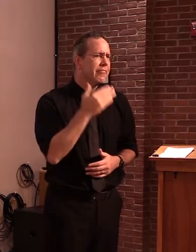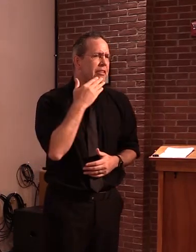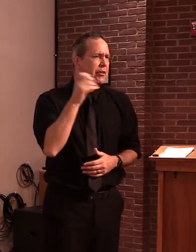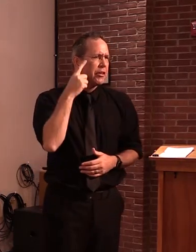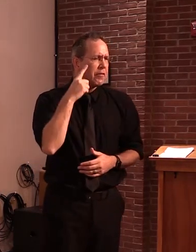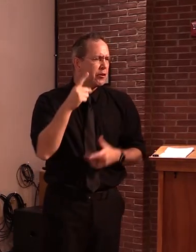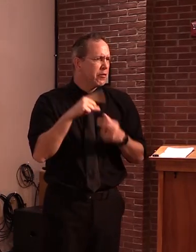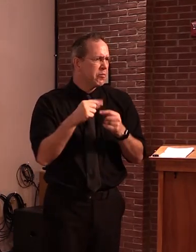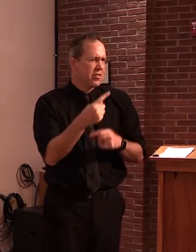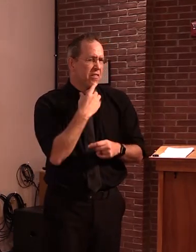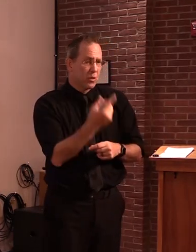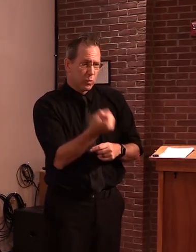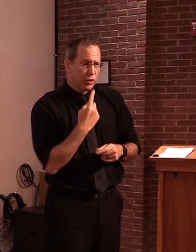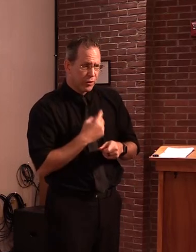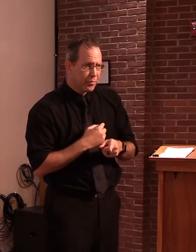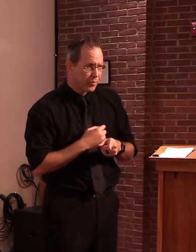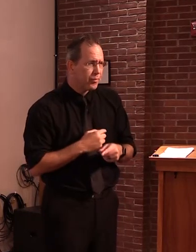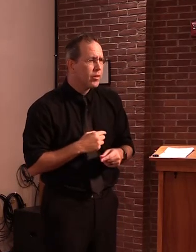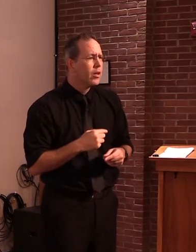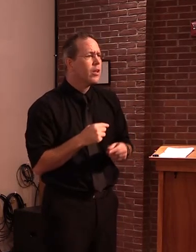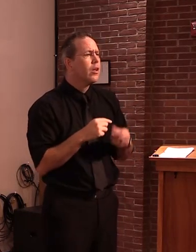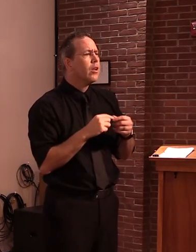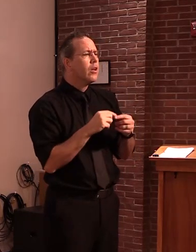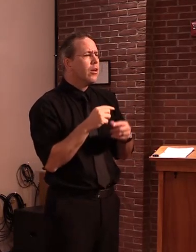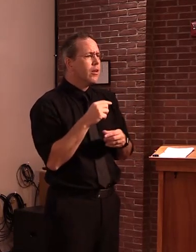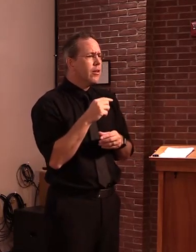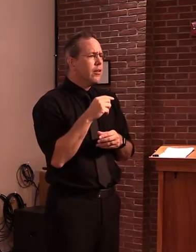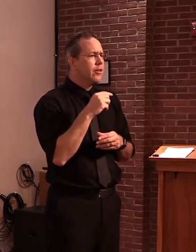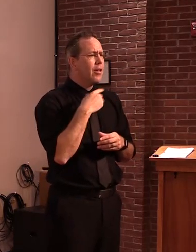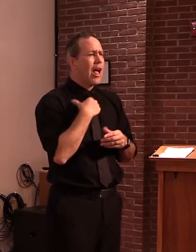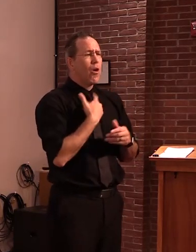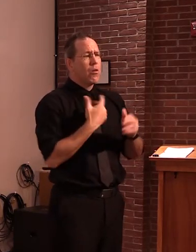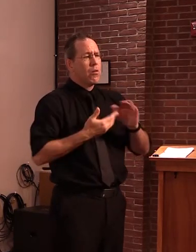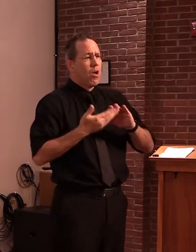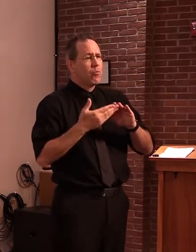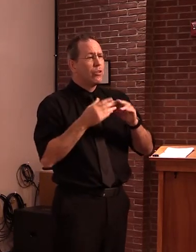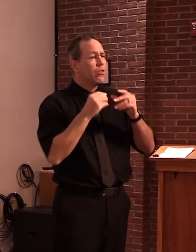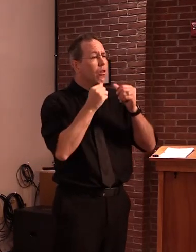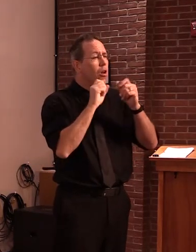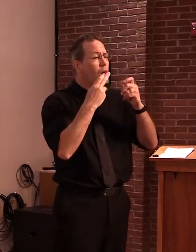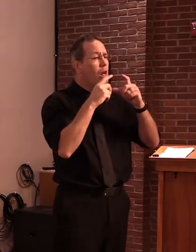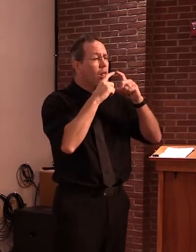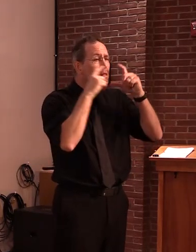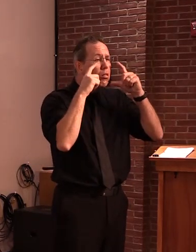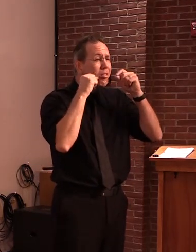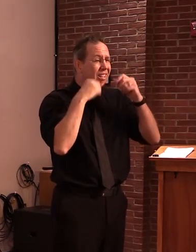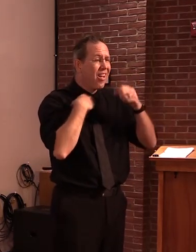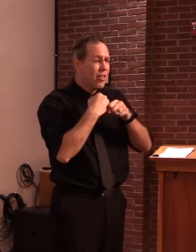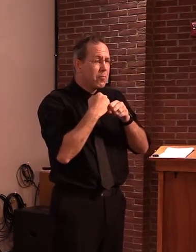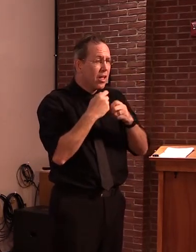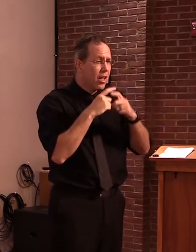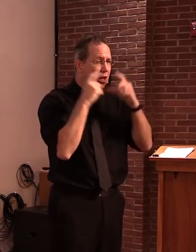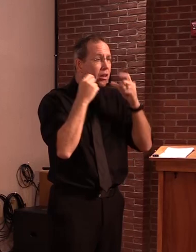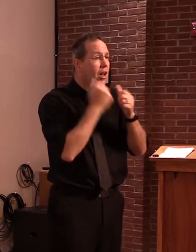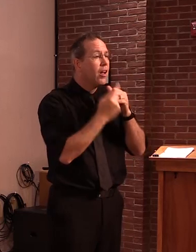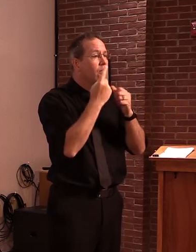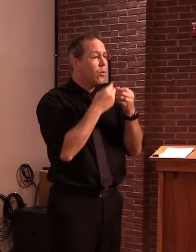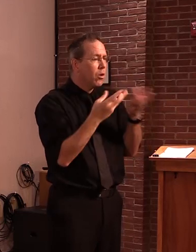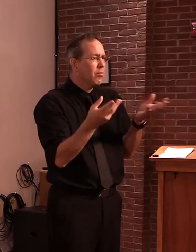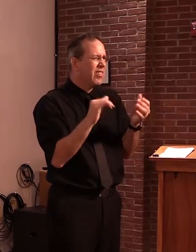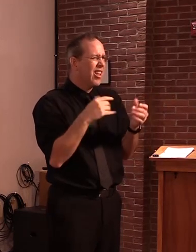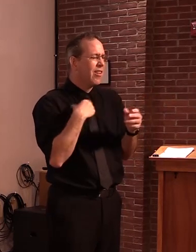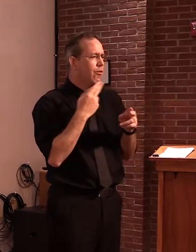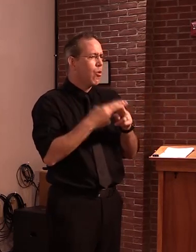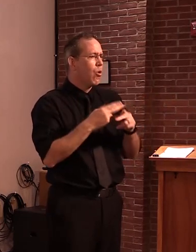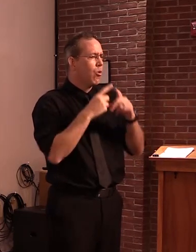called Operation Cloth Face Covering for Everyone. When we do the SEOC, we have to have these